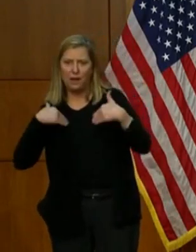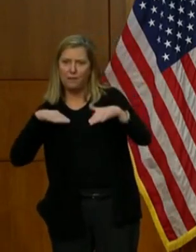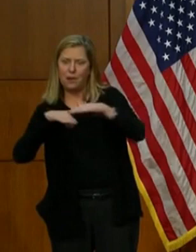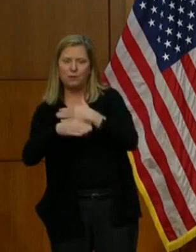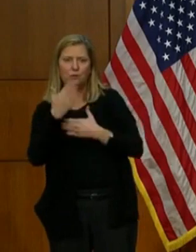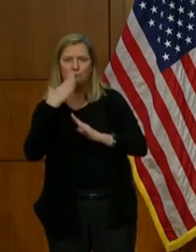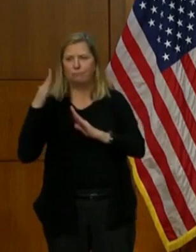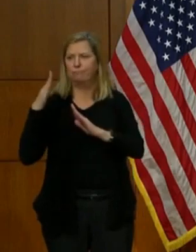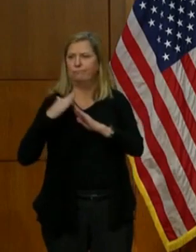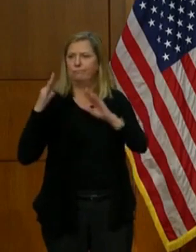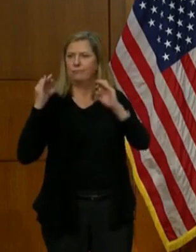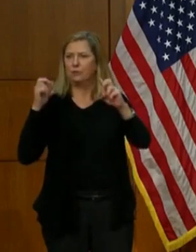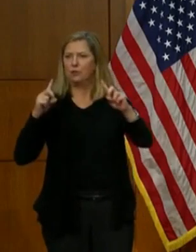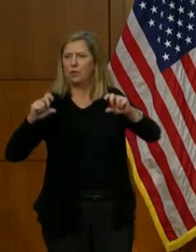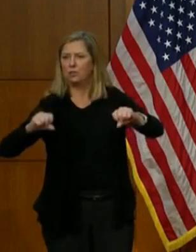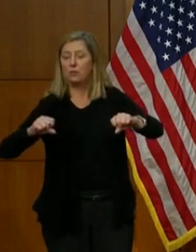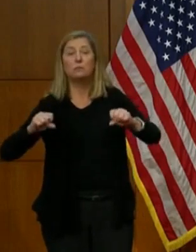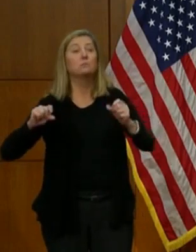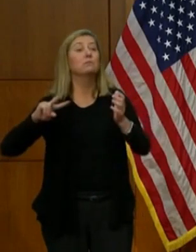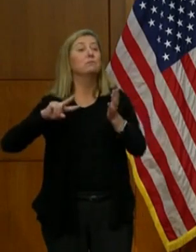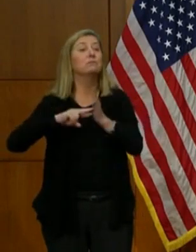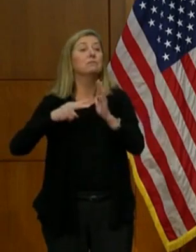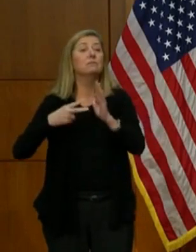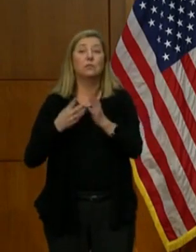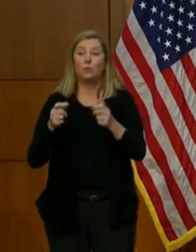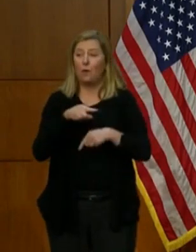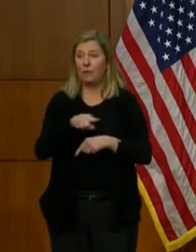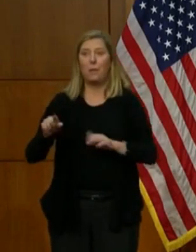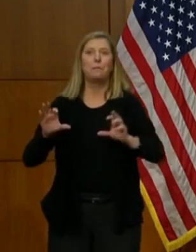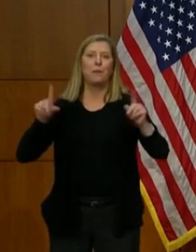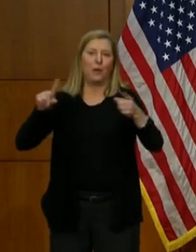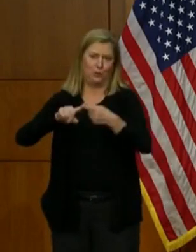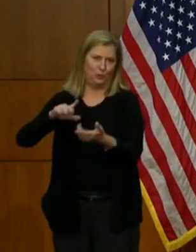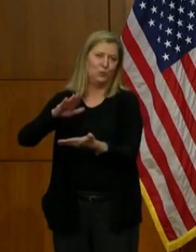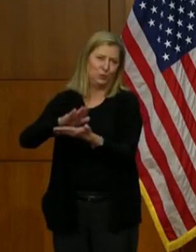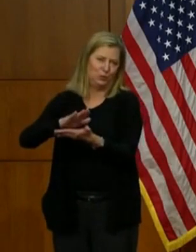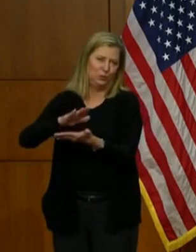world-class education, and that means we want our children to be back in school.